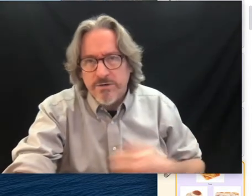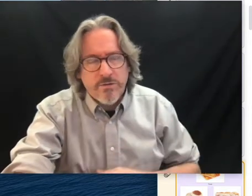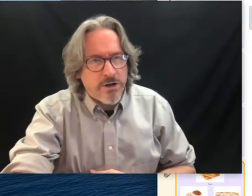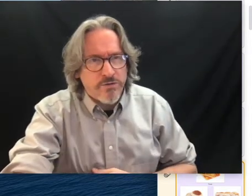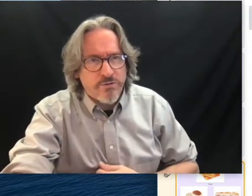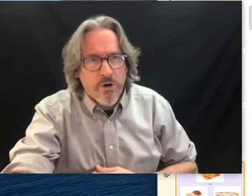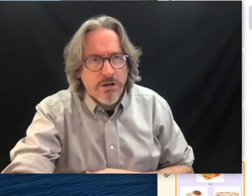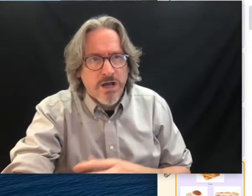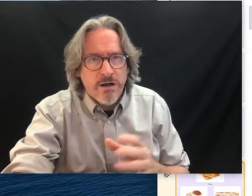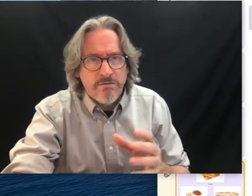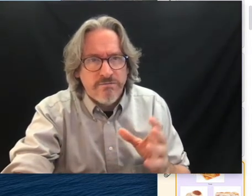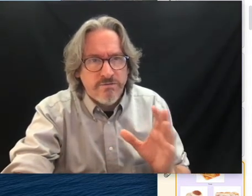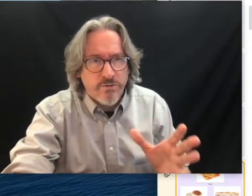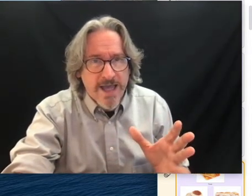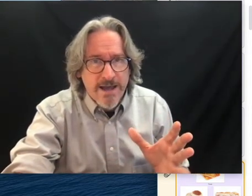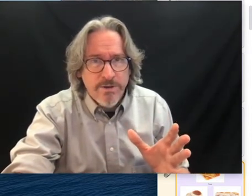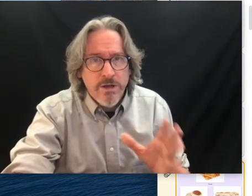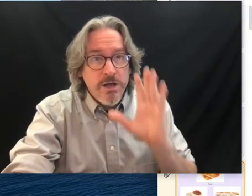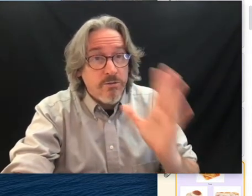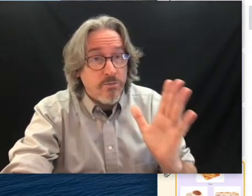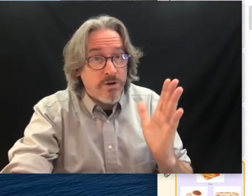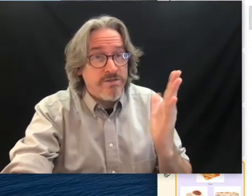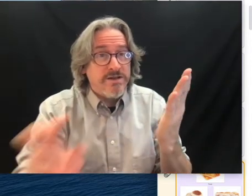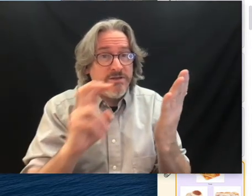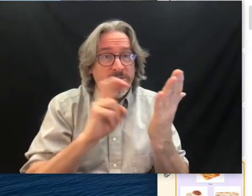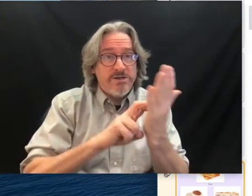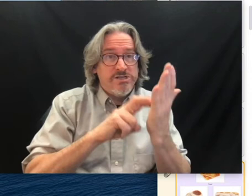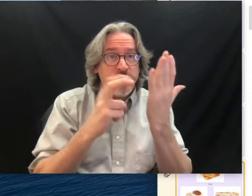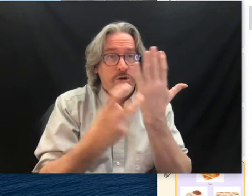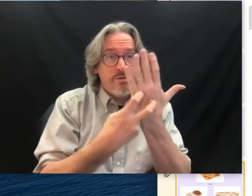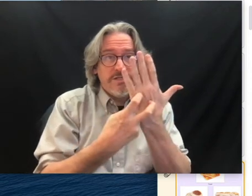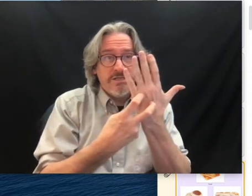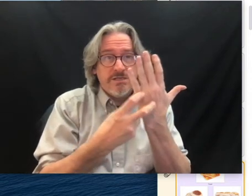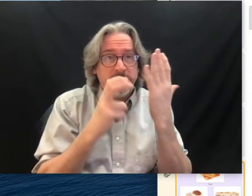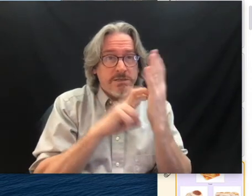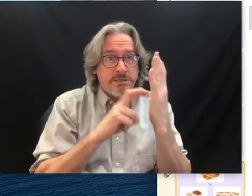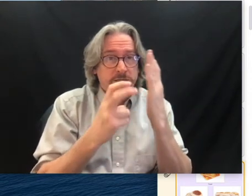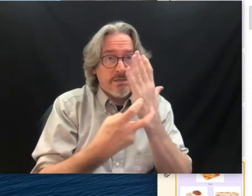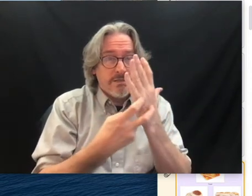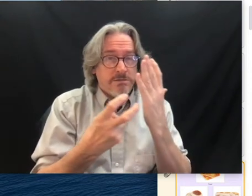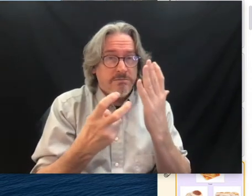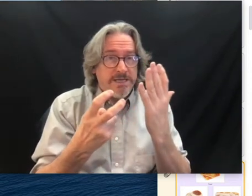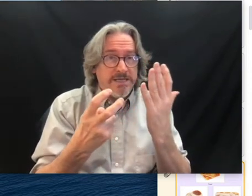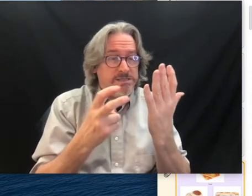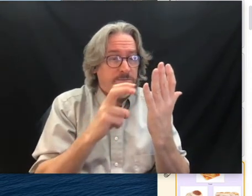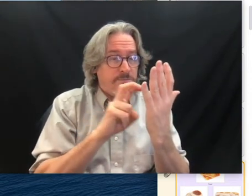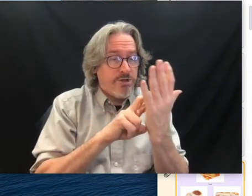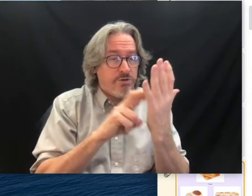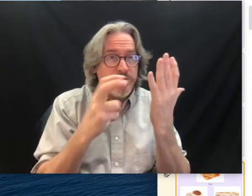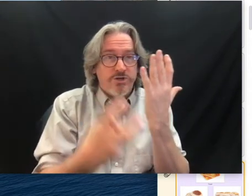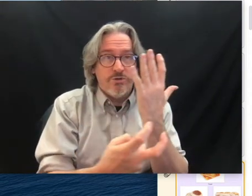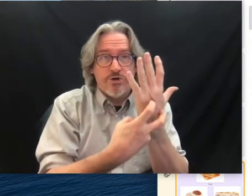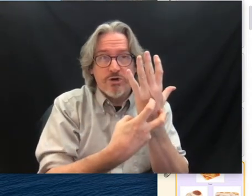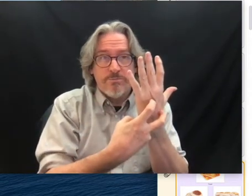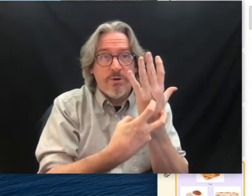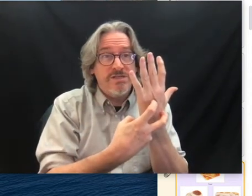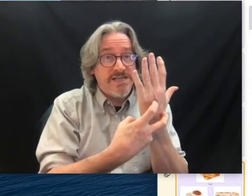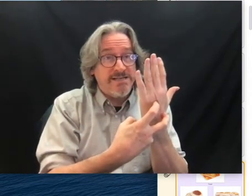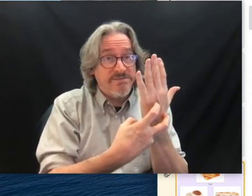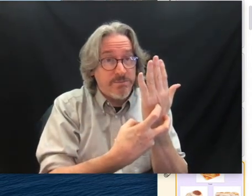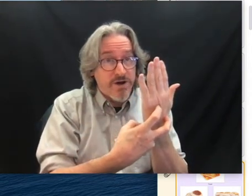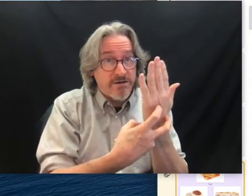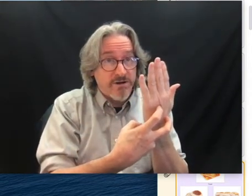Again, I'll go through all of the vocab. One thing to think about is toast is you're going to cook